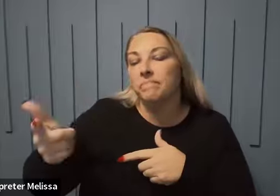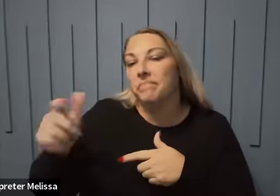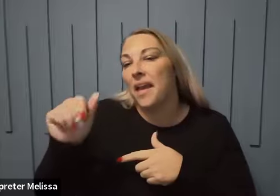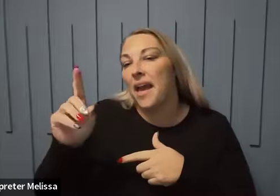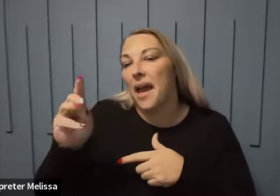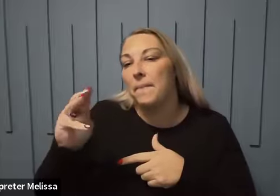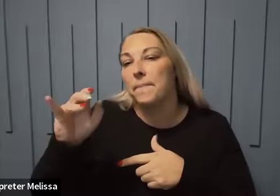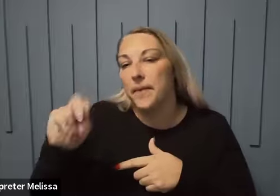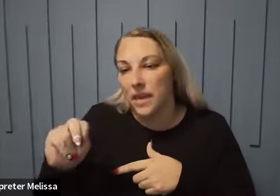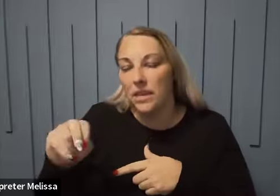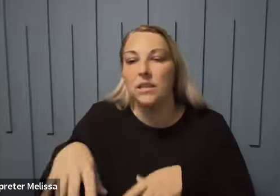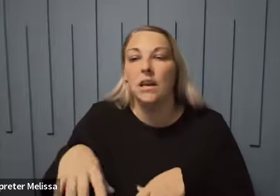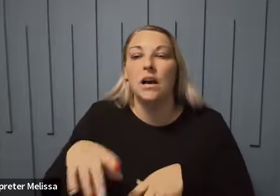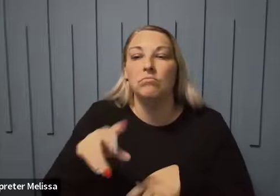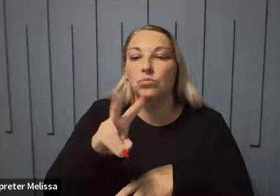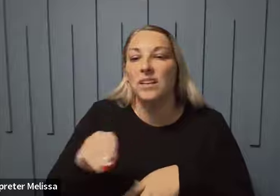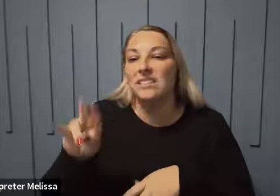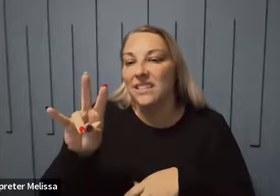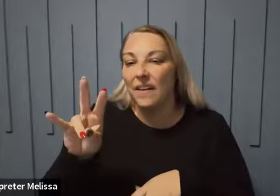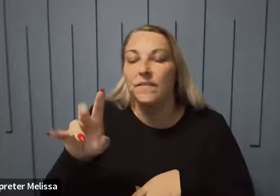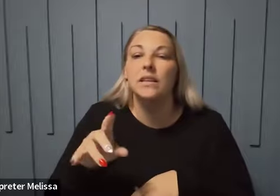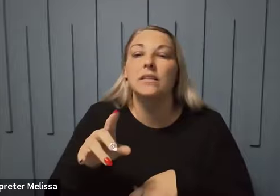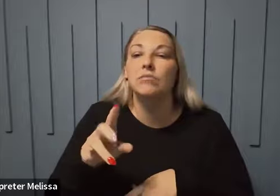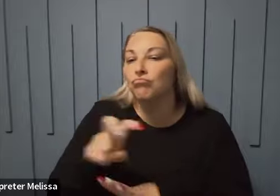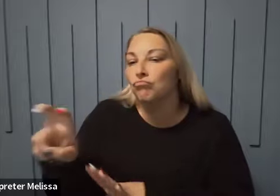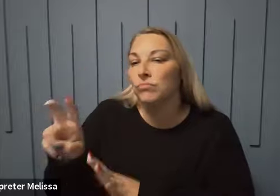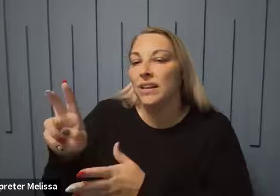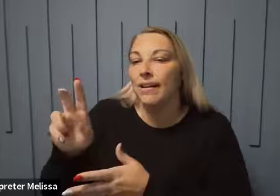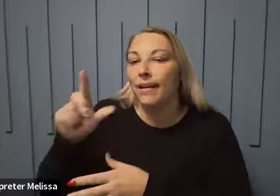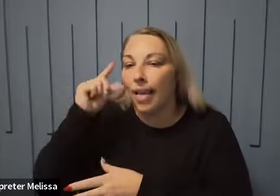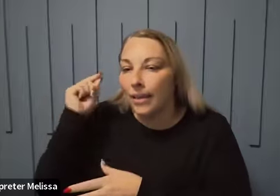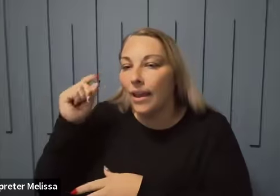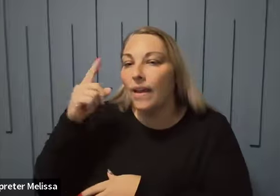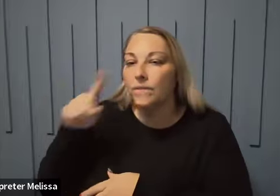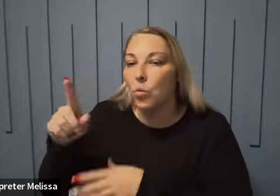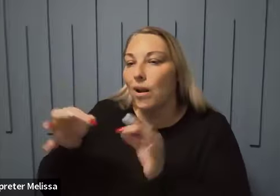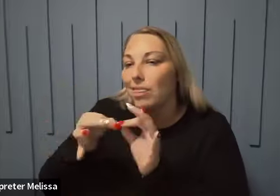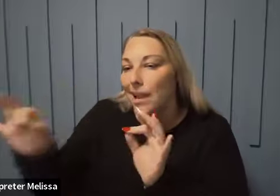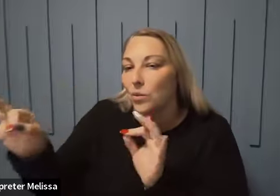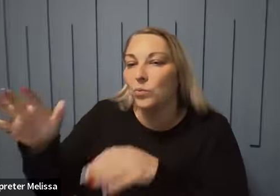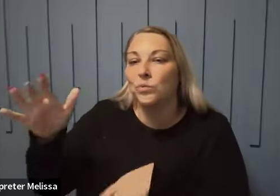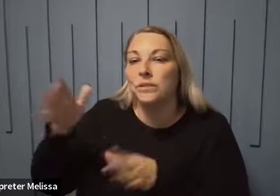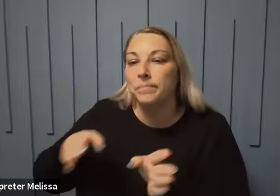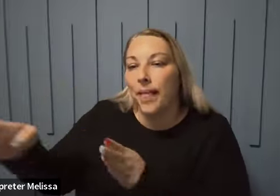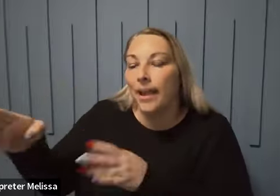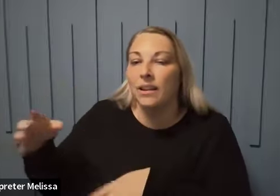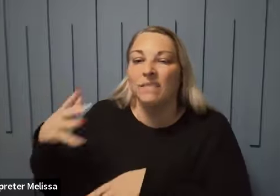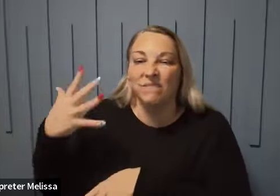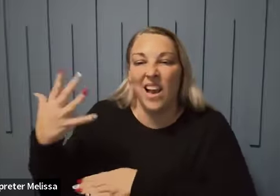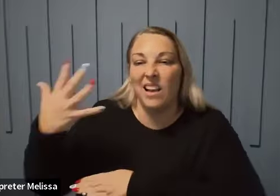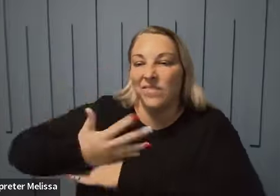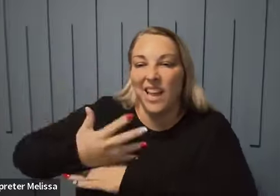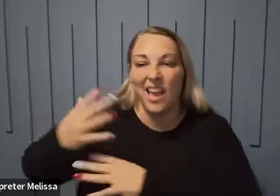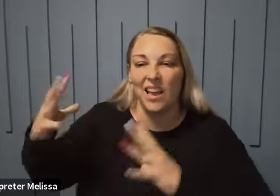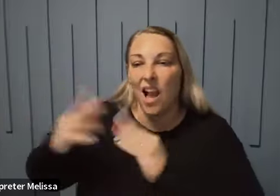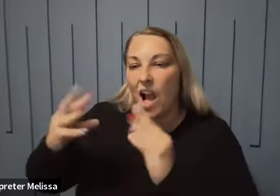I went to Gallaudet for a language planning and leadership conference. It was a 5-day conference where it just